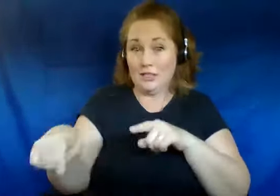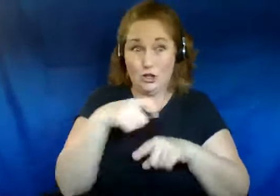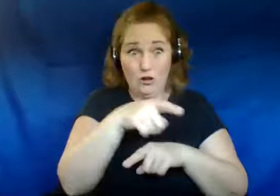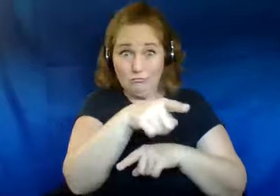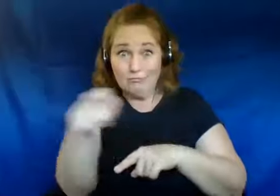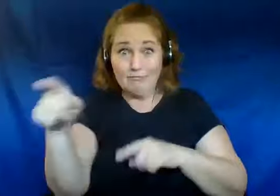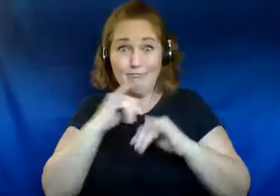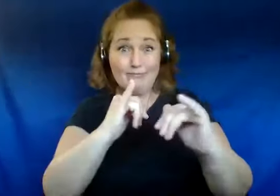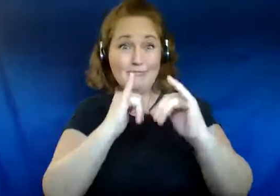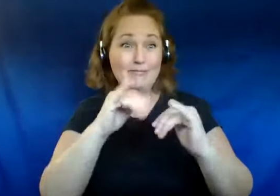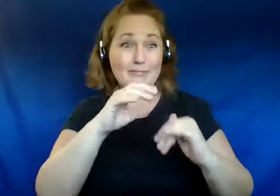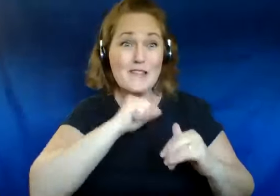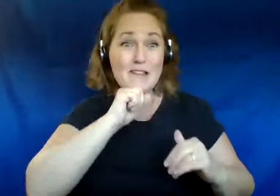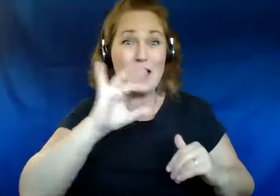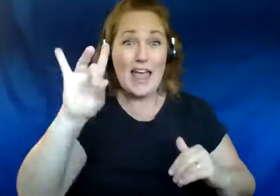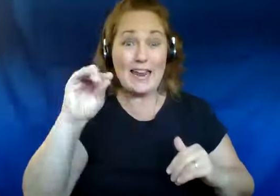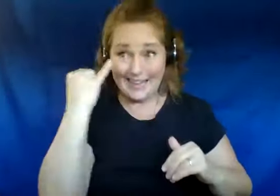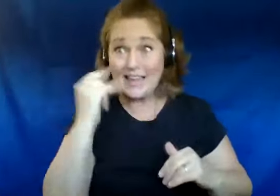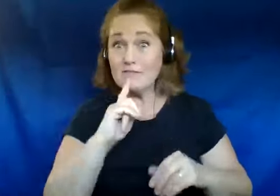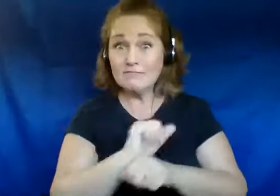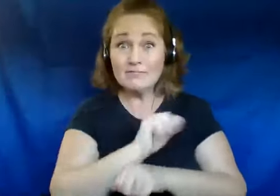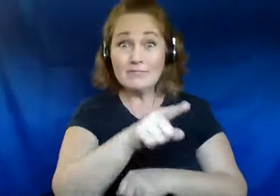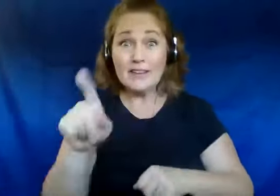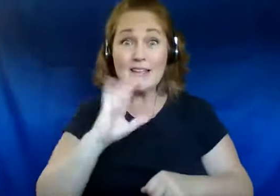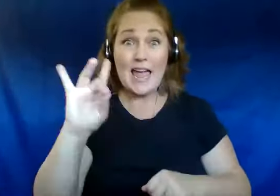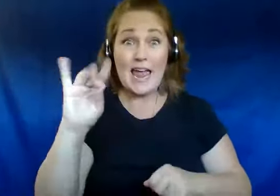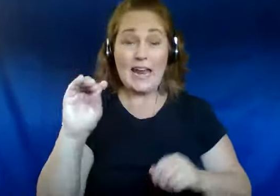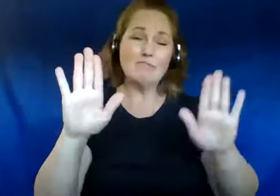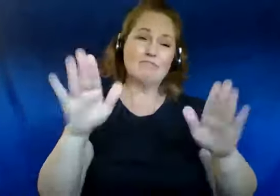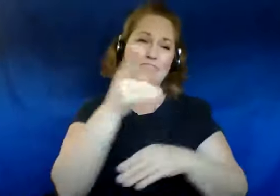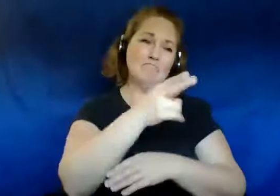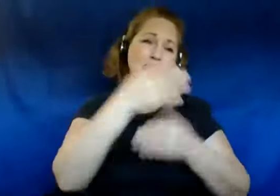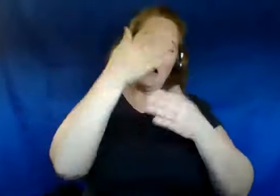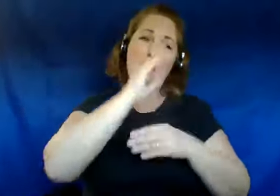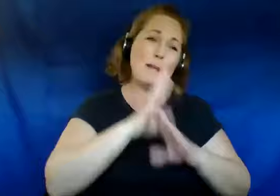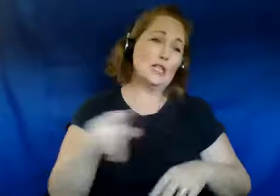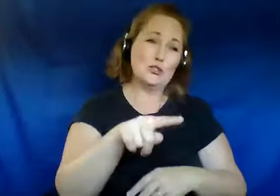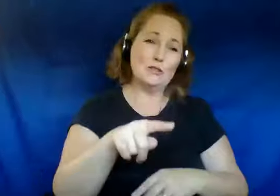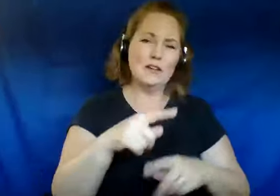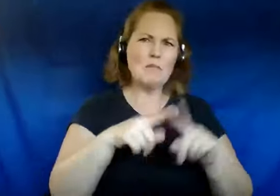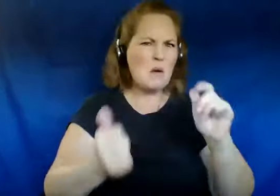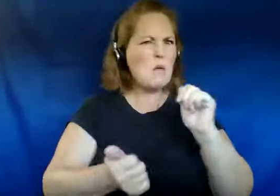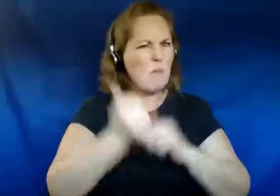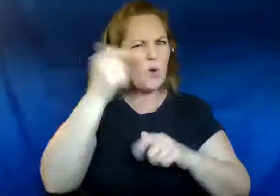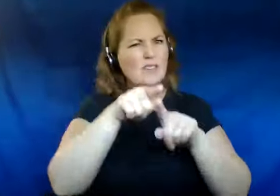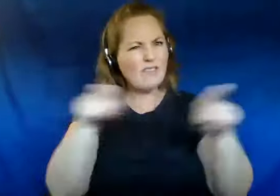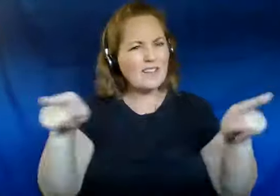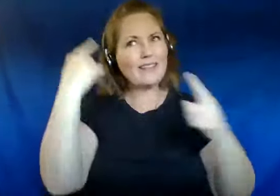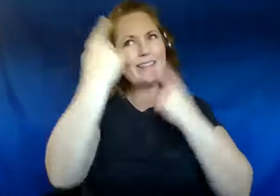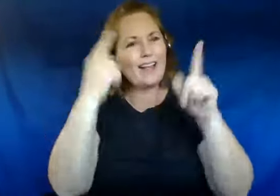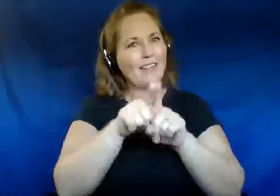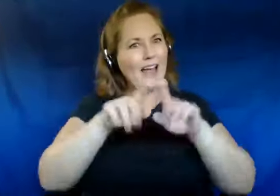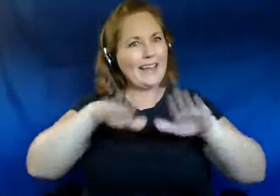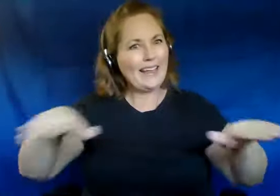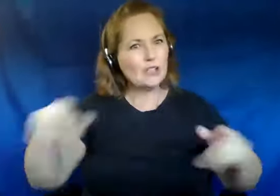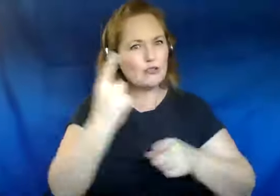years old. If you are, God bless you. But most of us think like kids. Sometimes I have